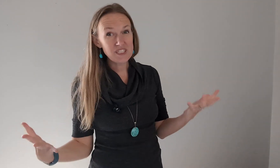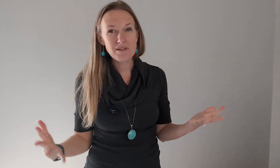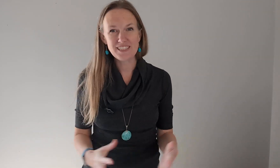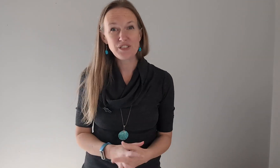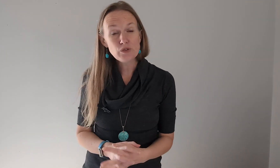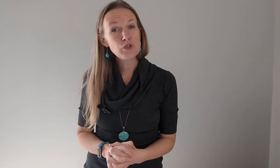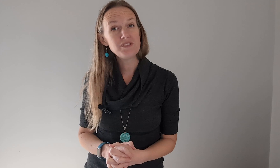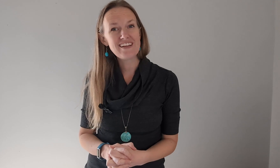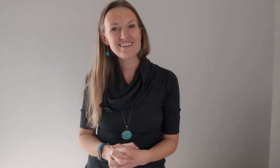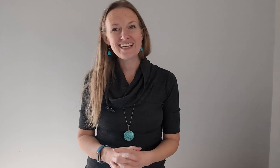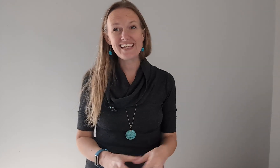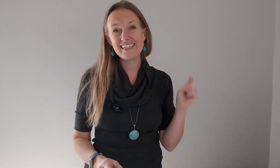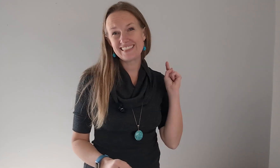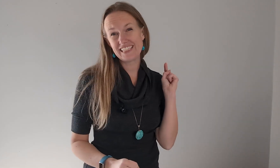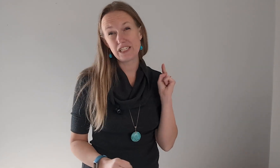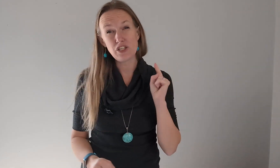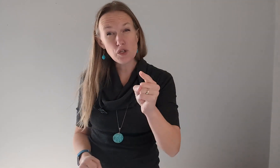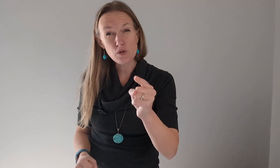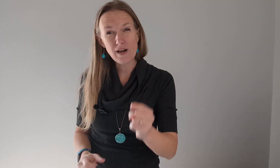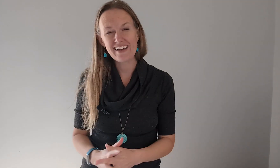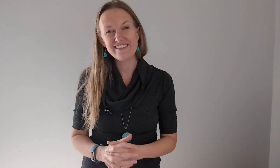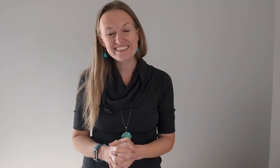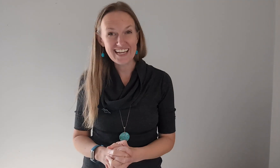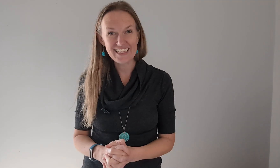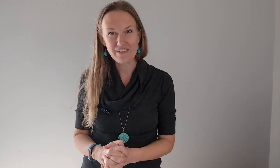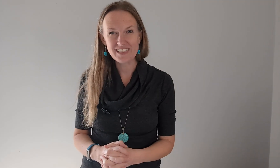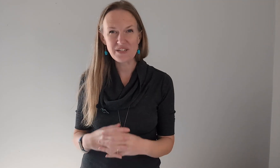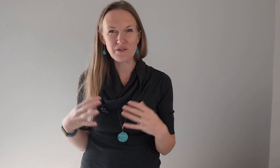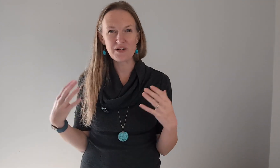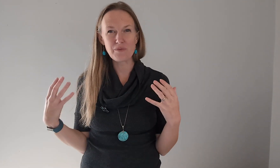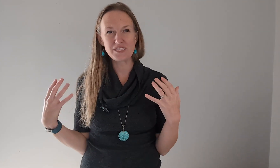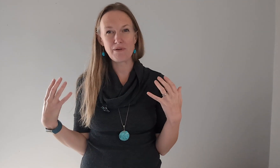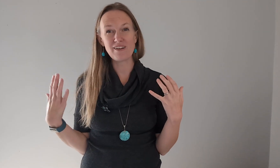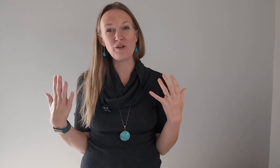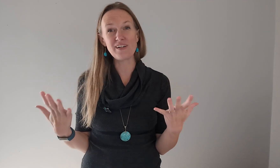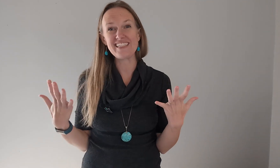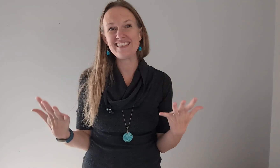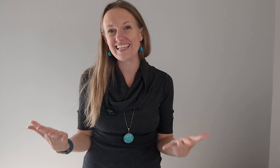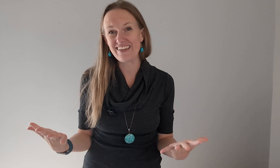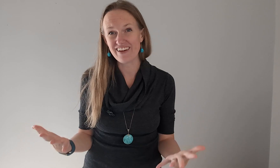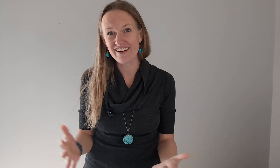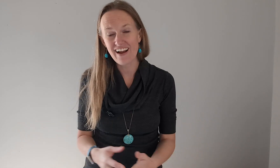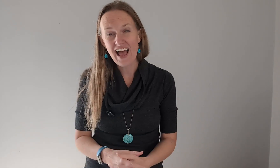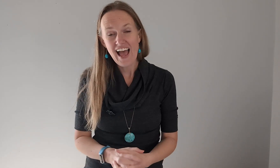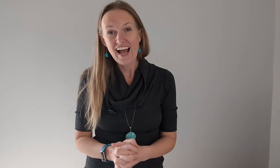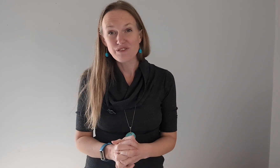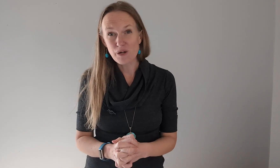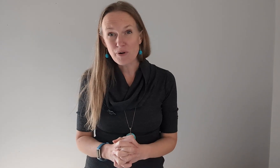Worship is a YouTube channel dedicated to teaching you how to use sign language in order to worship our Lord and Savior. As we're